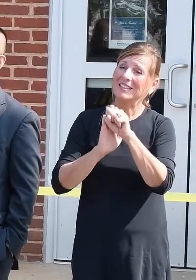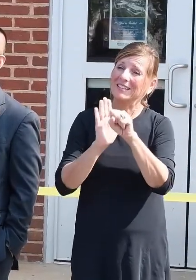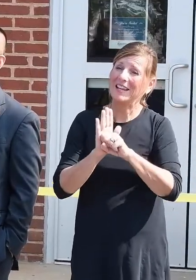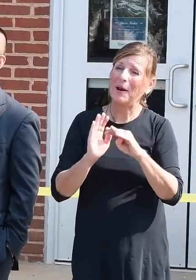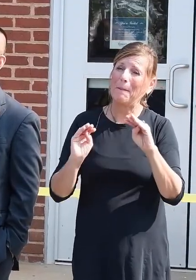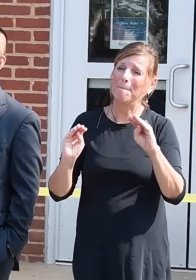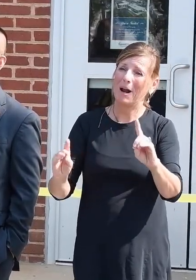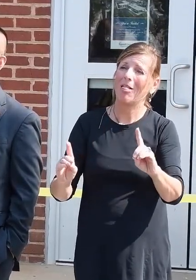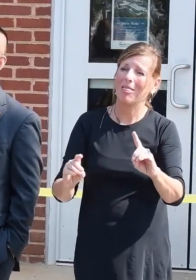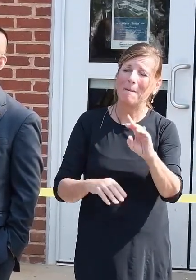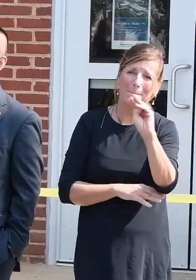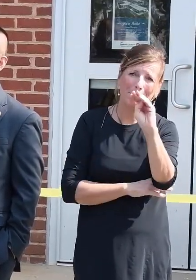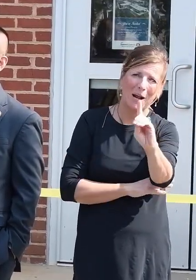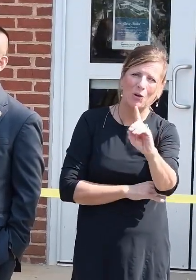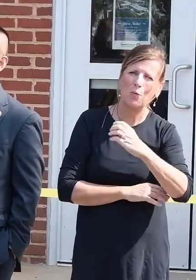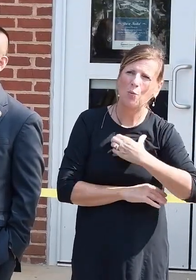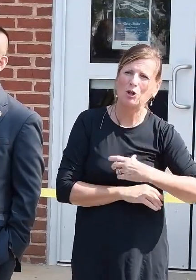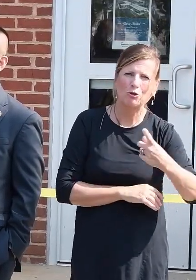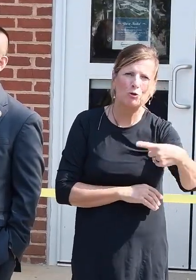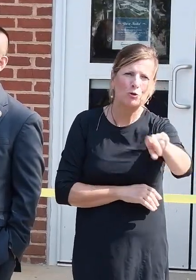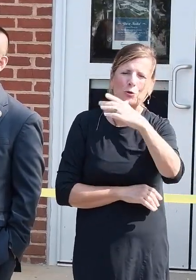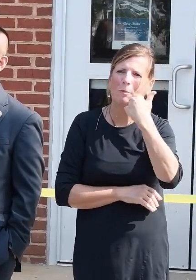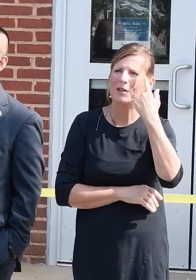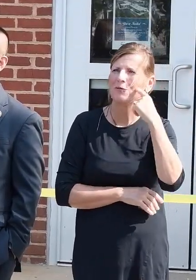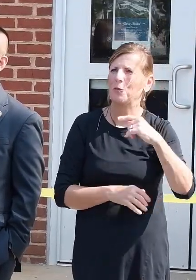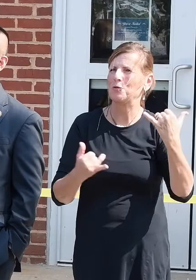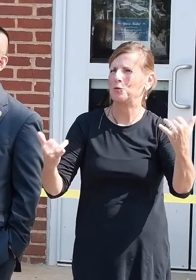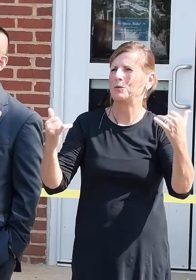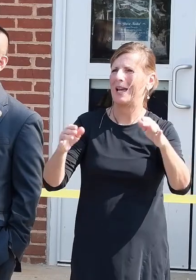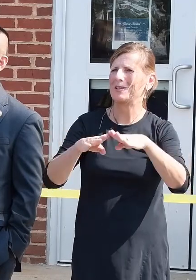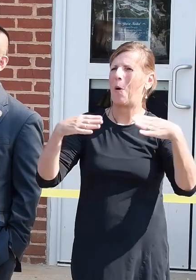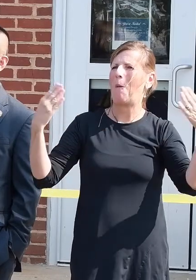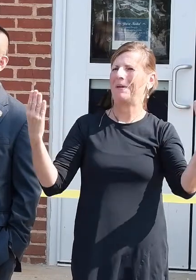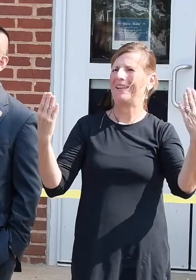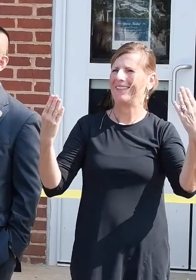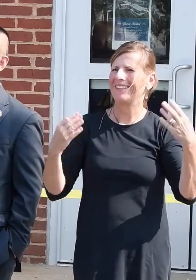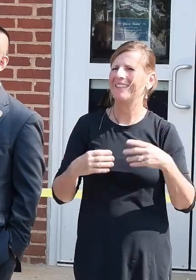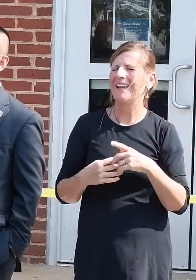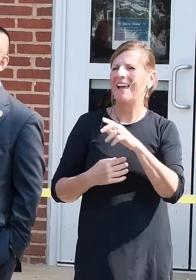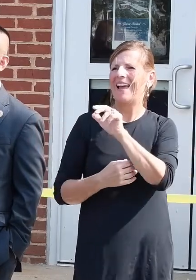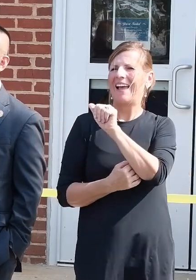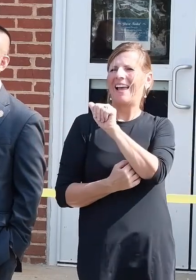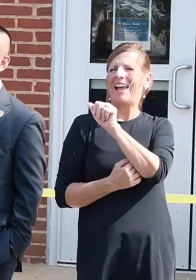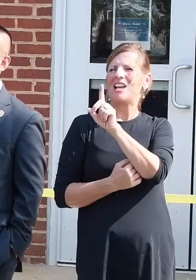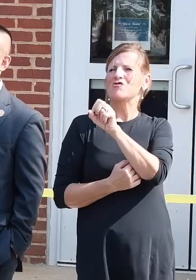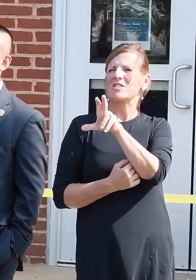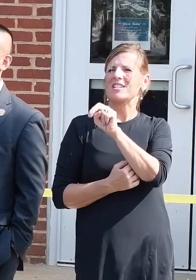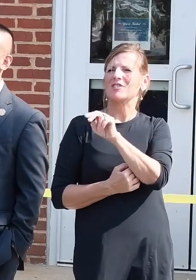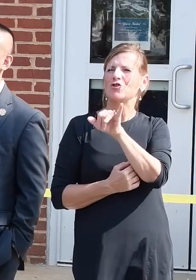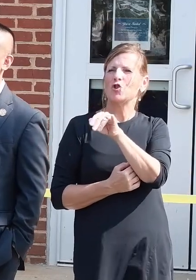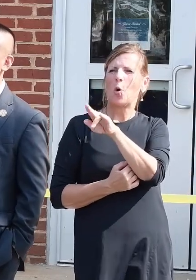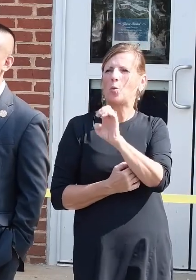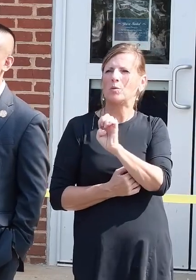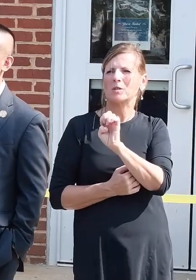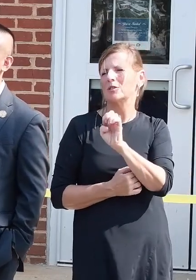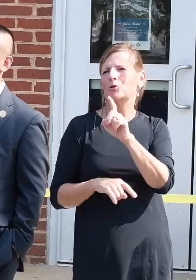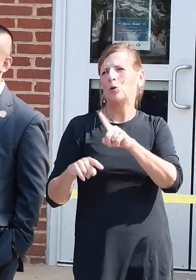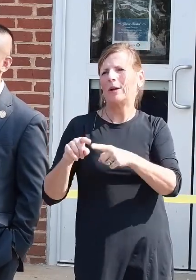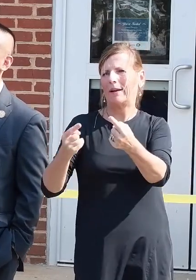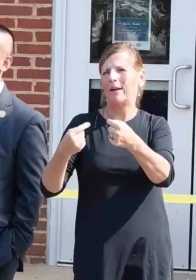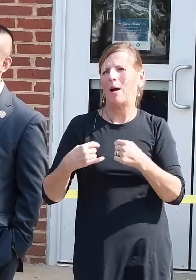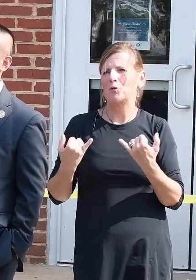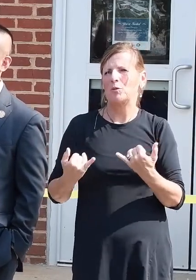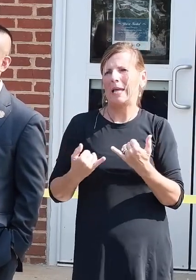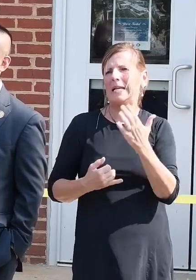wish you the best on today's ribbon cutting. Adrienne Jones, the Speaker of the House, could not be here today, but she is very much following